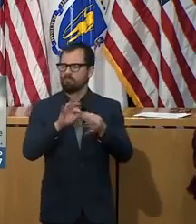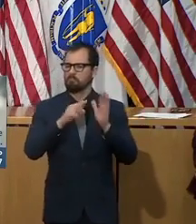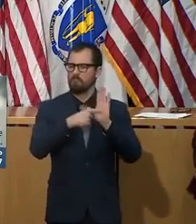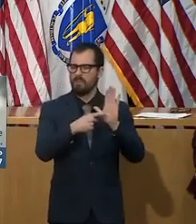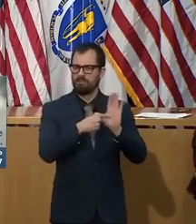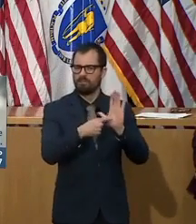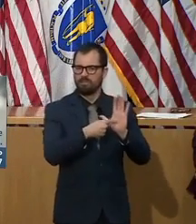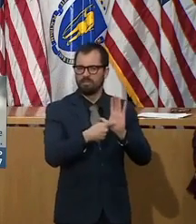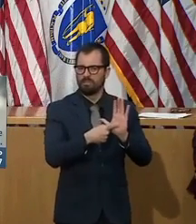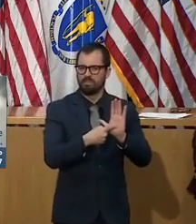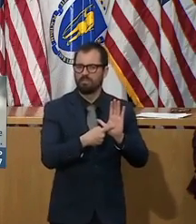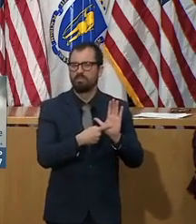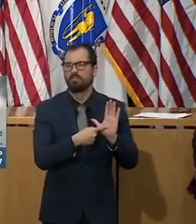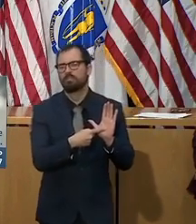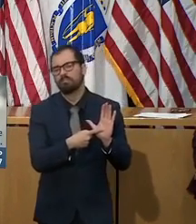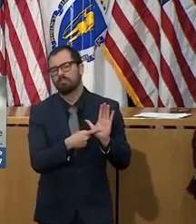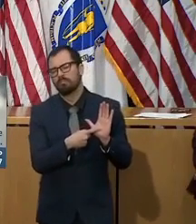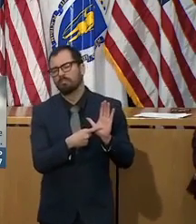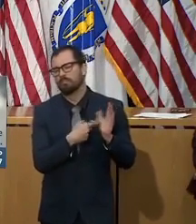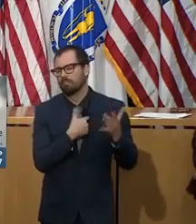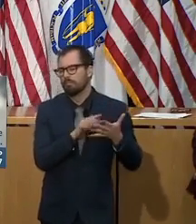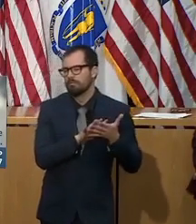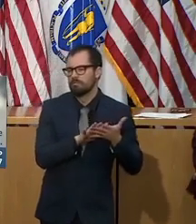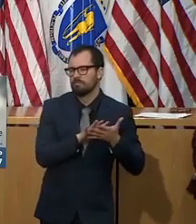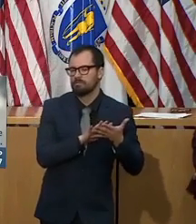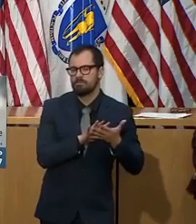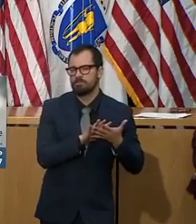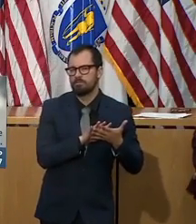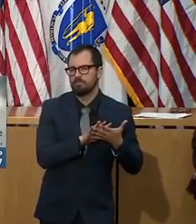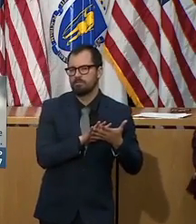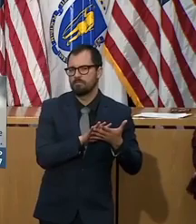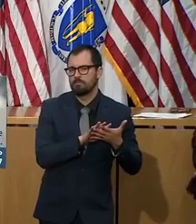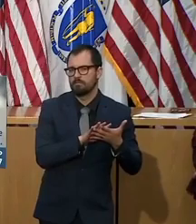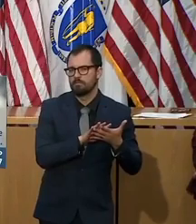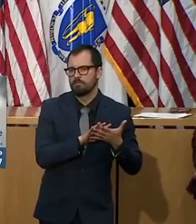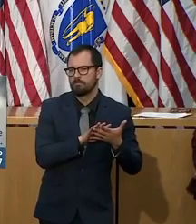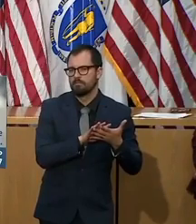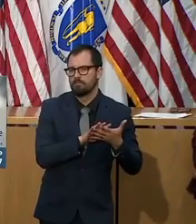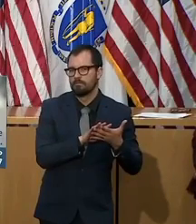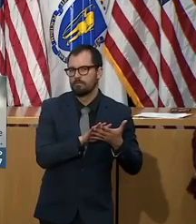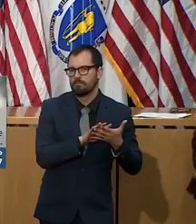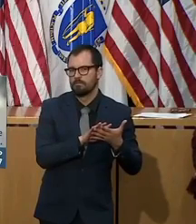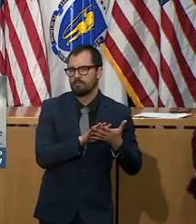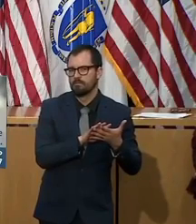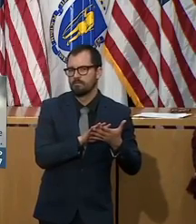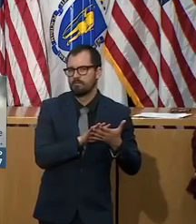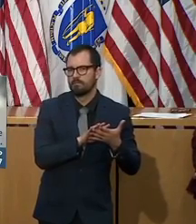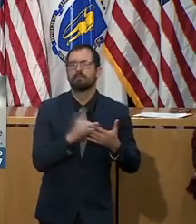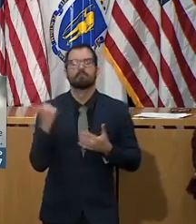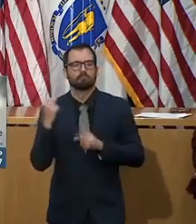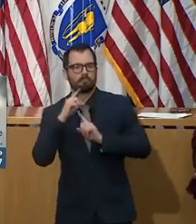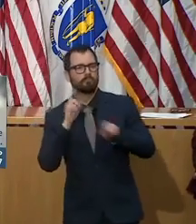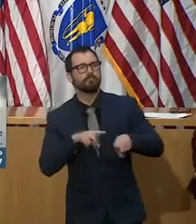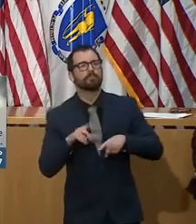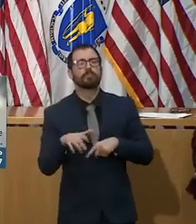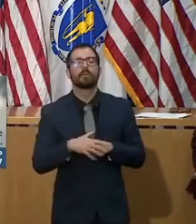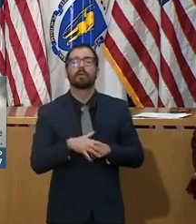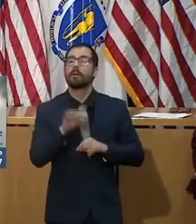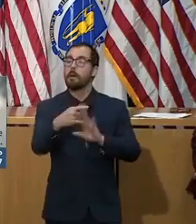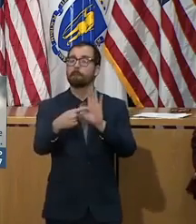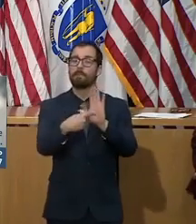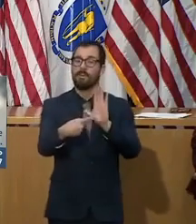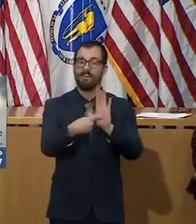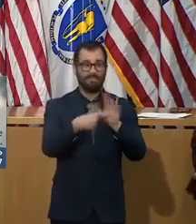opening that was proposed in that simulator. I mean, that simulator was basically, as you point out, minimal restrictions.